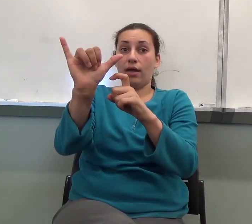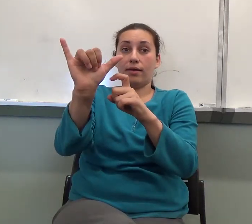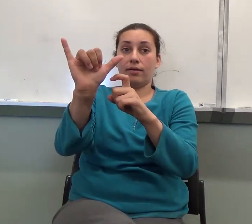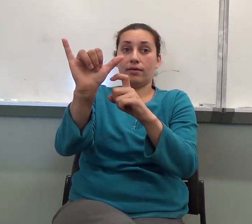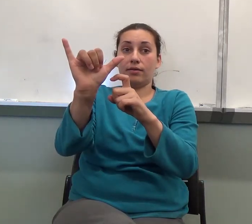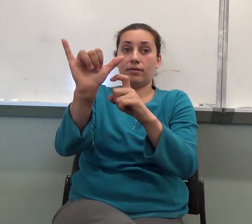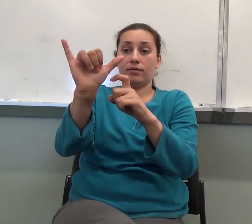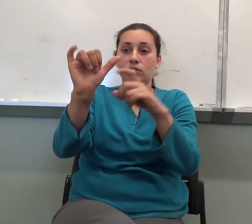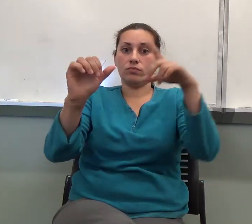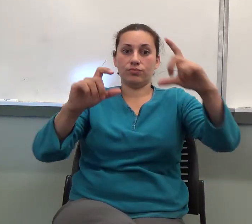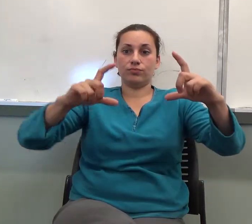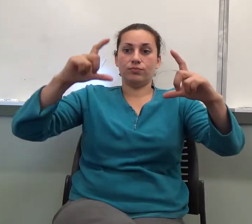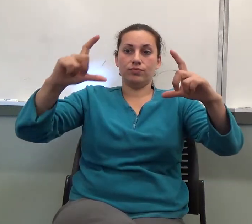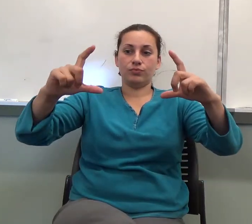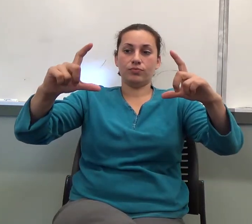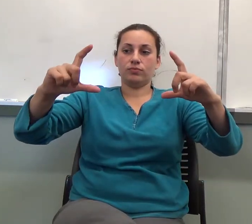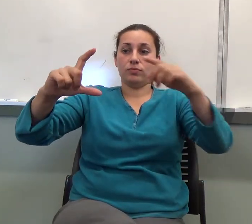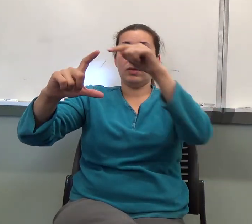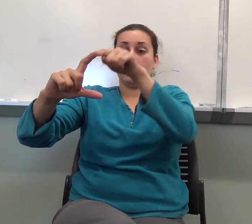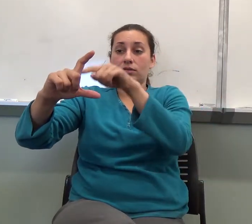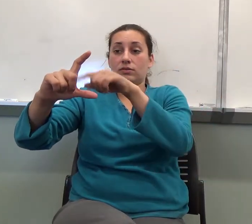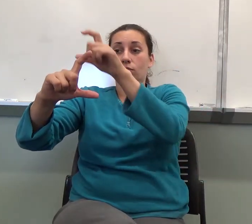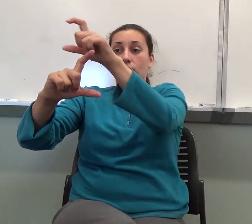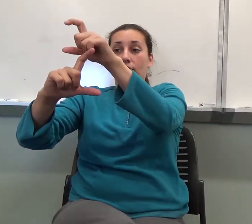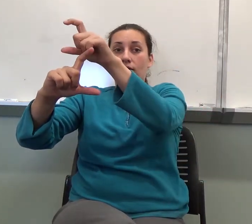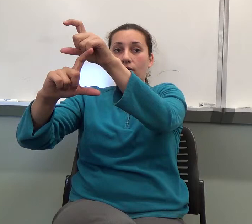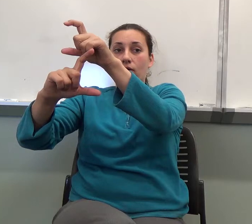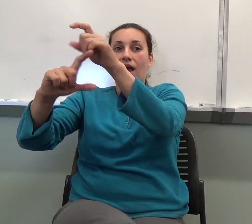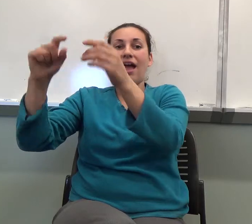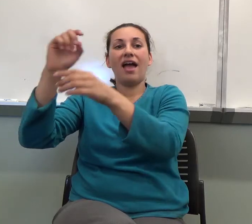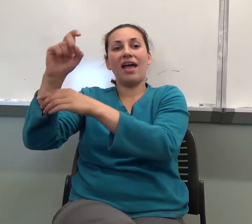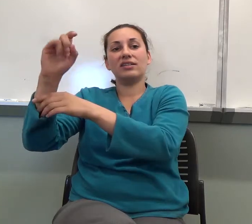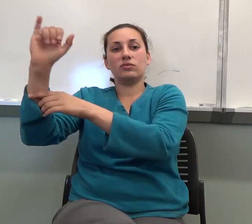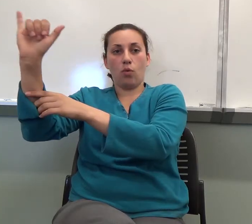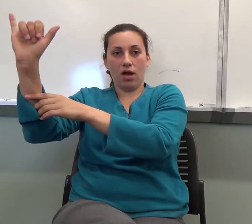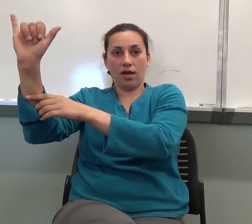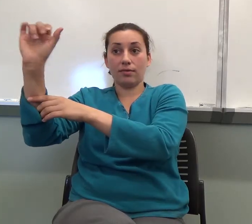It's 25,000. Oh, well, just put a 2 on it.